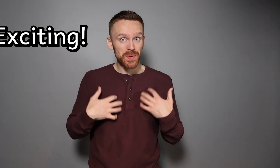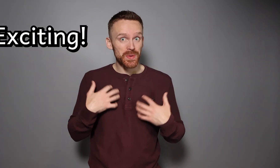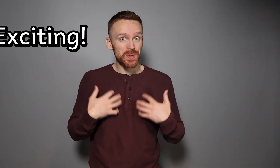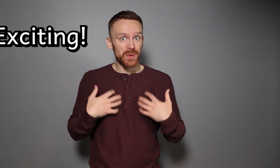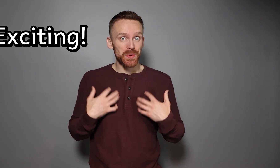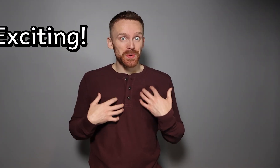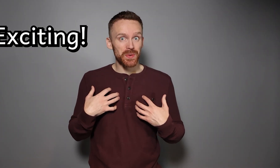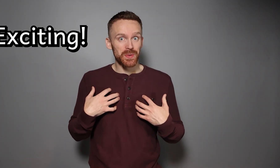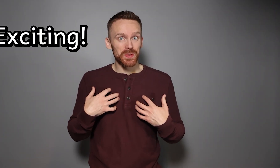Exciting.